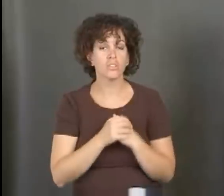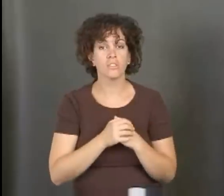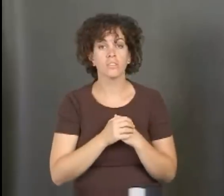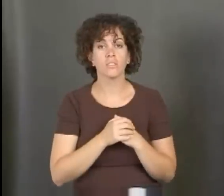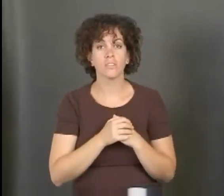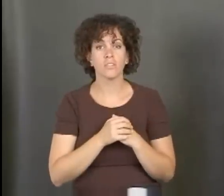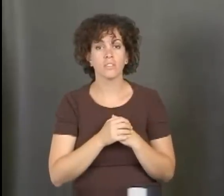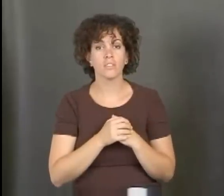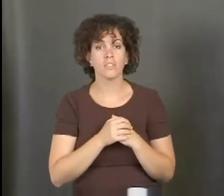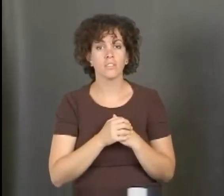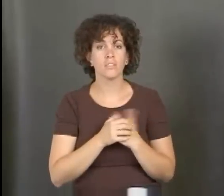Irish.